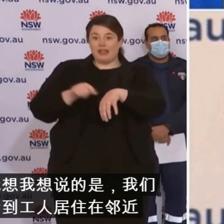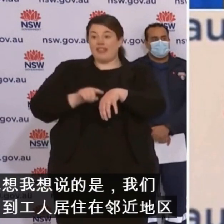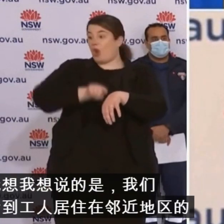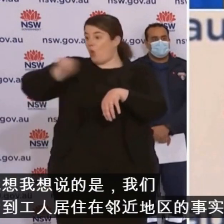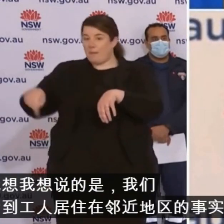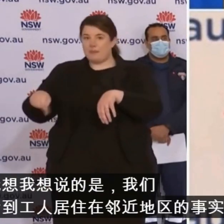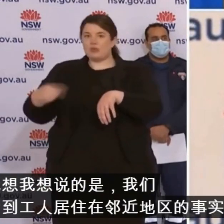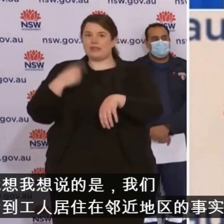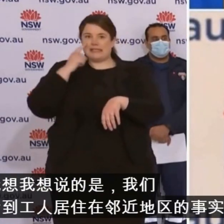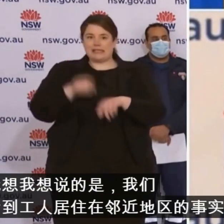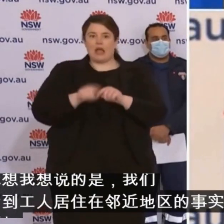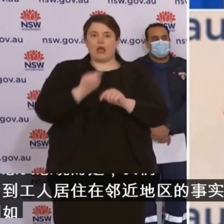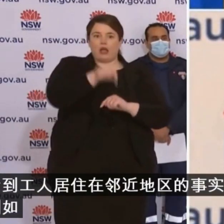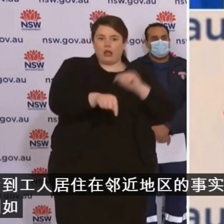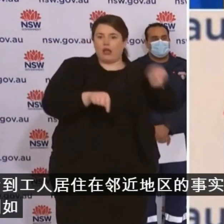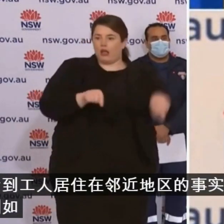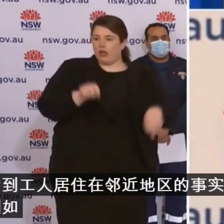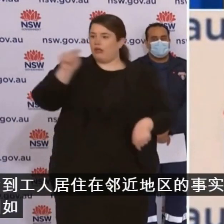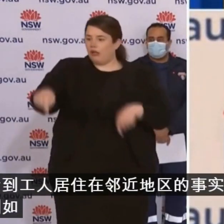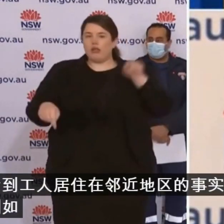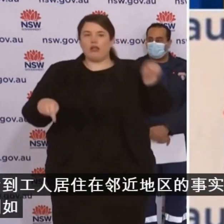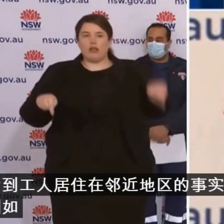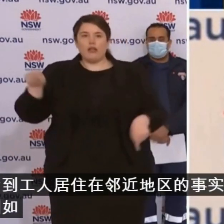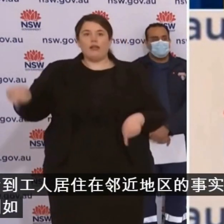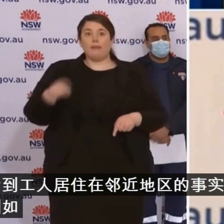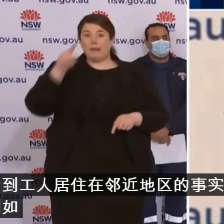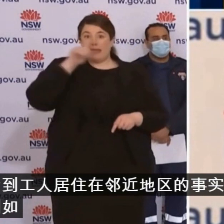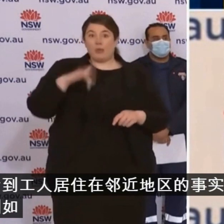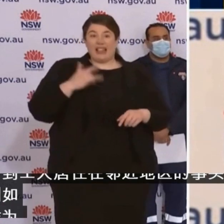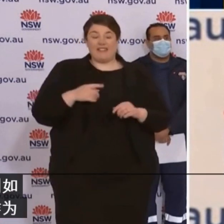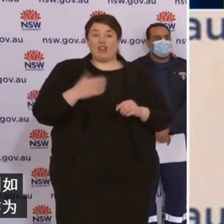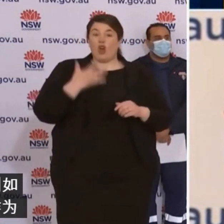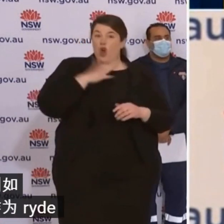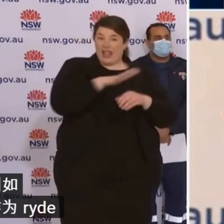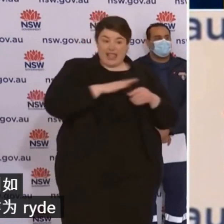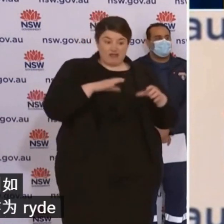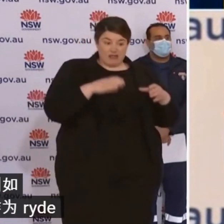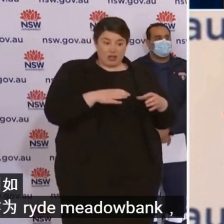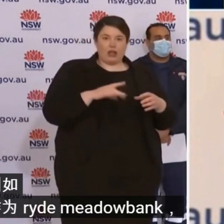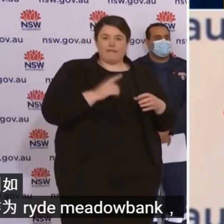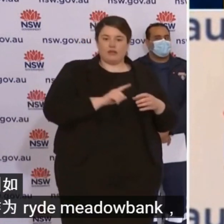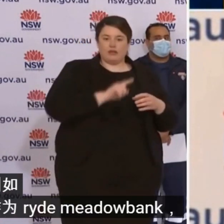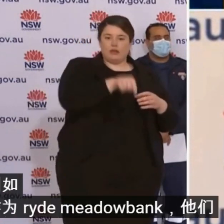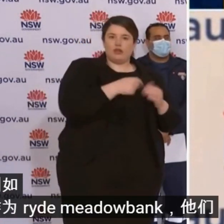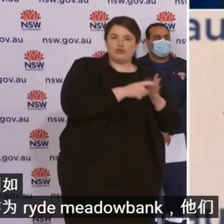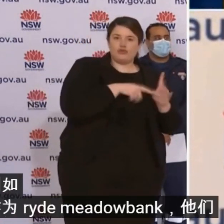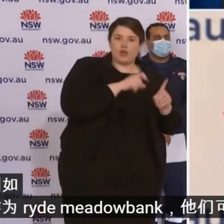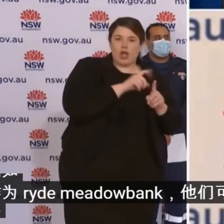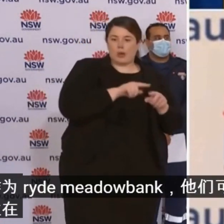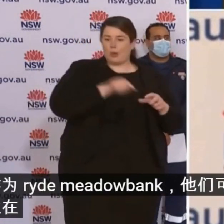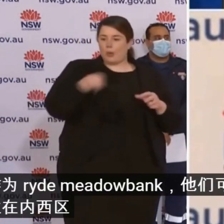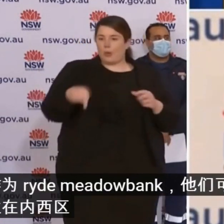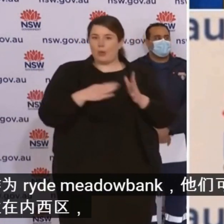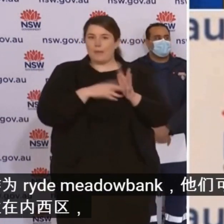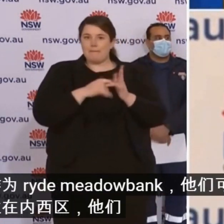lot of spillover of the fact that workers live in adjacent areas such as Ryde, Meadowbank. They might live in